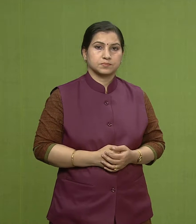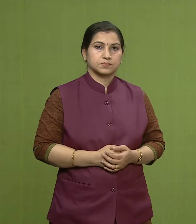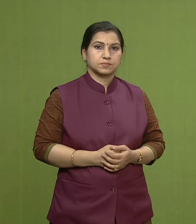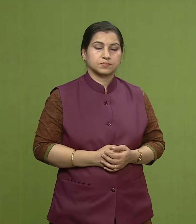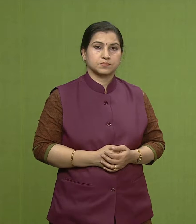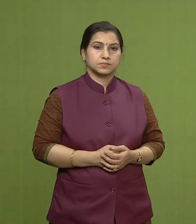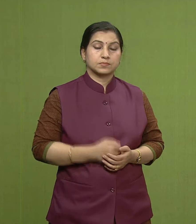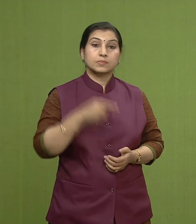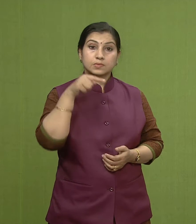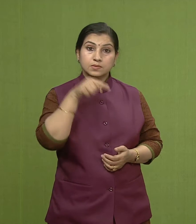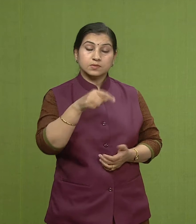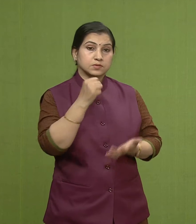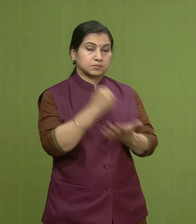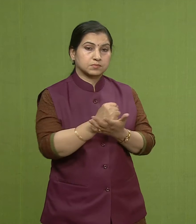This involves learning to listen,